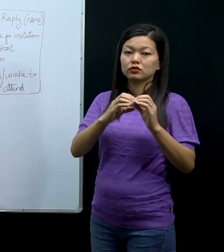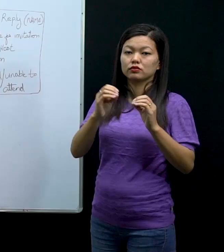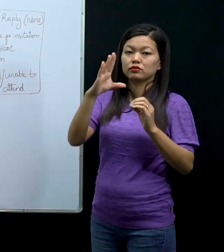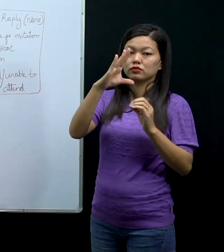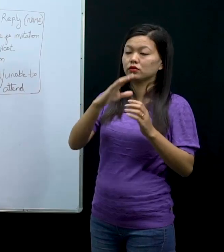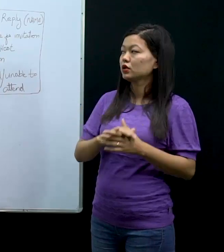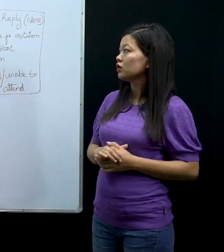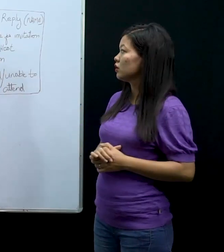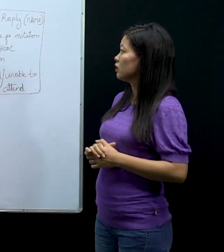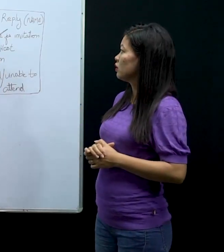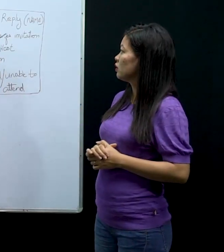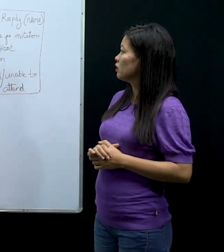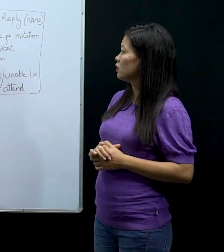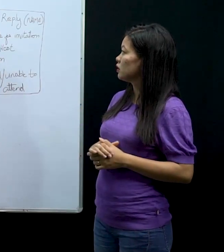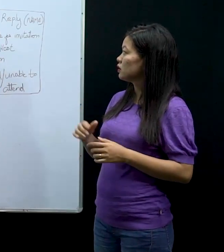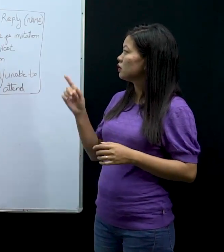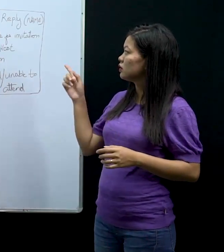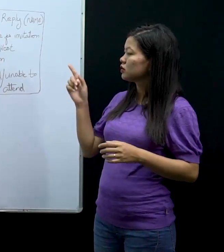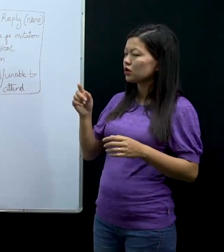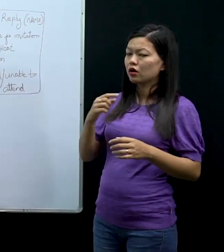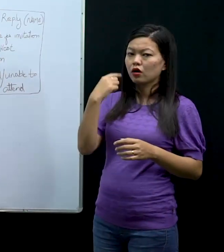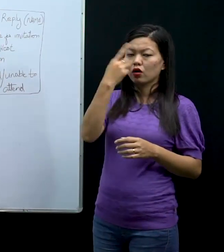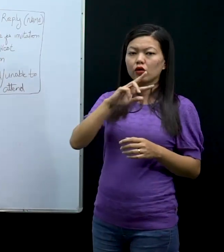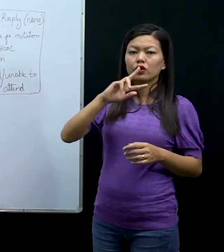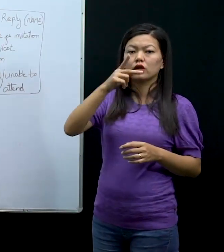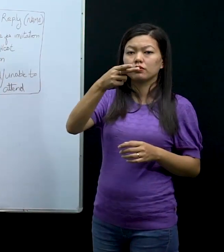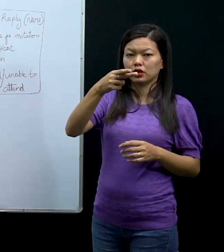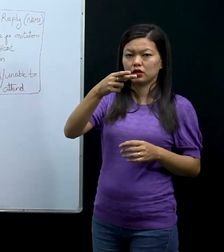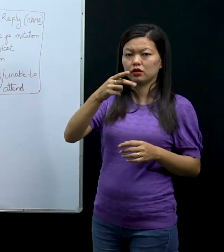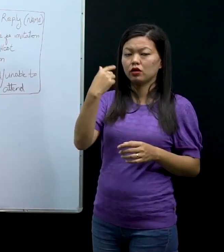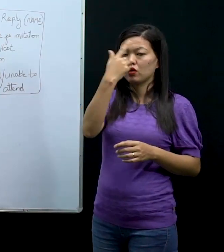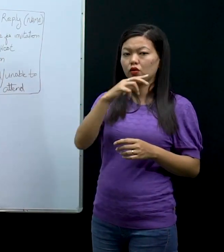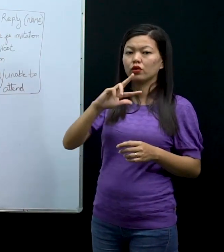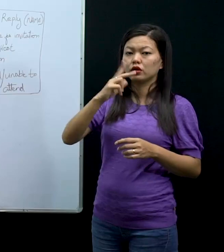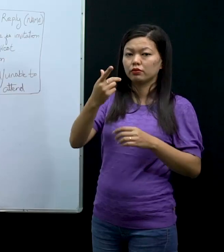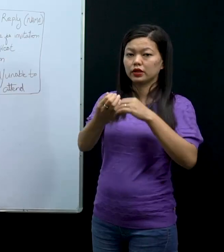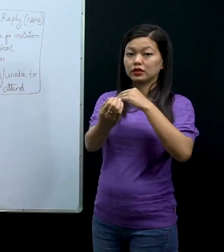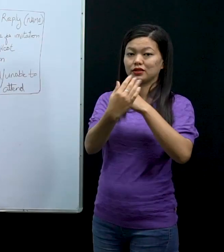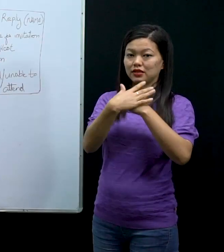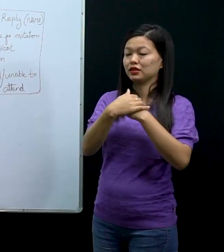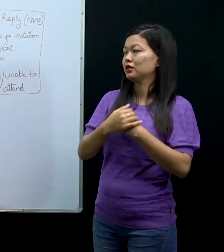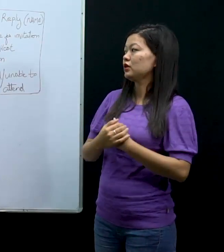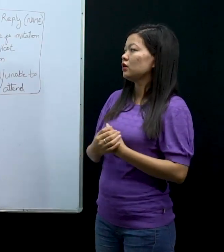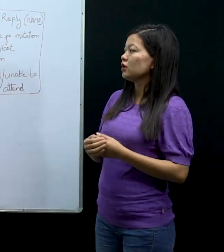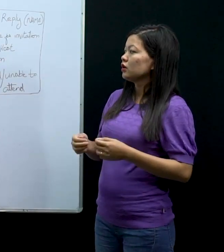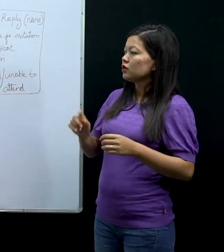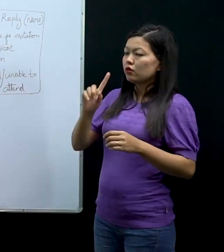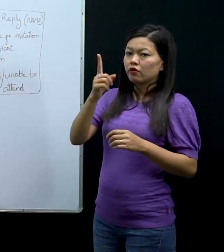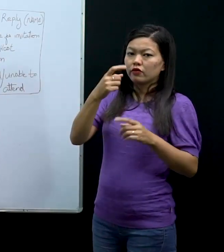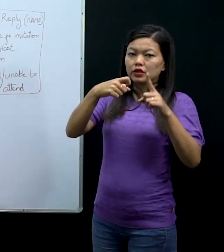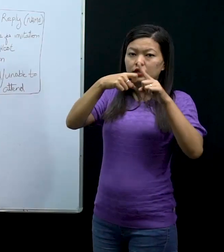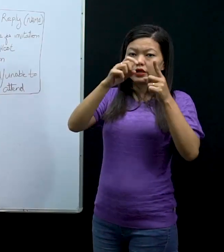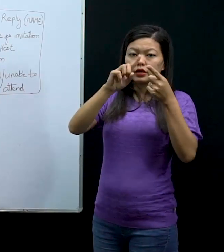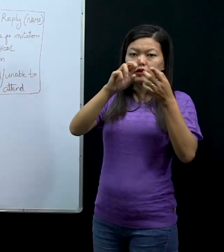of reply. That means the name. Here, Mr. Kenneth has made invitation to Mr. Johnson.